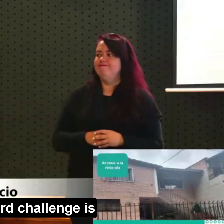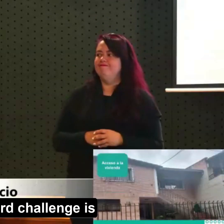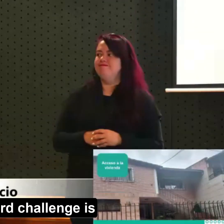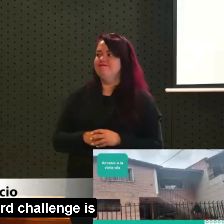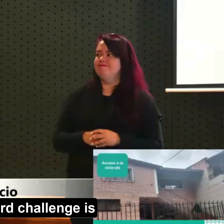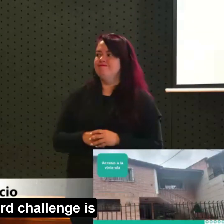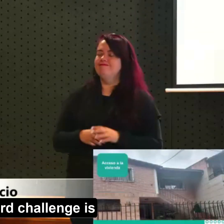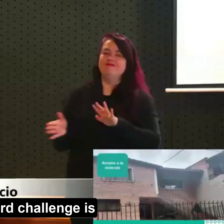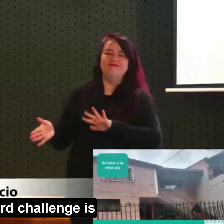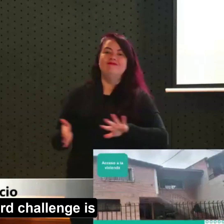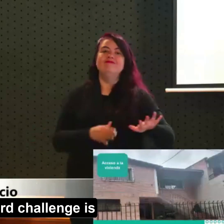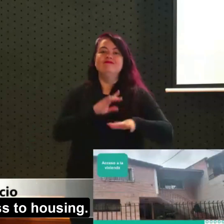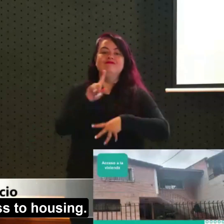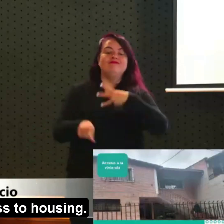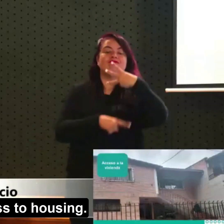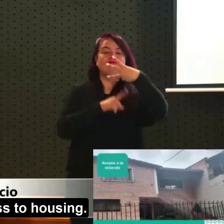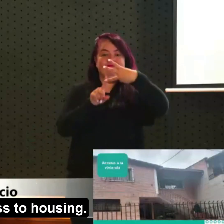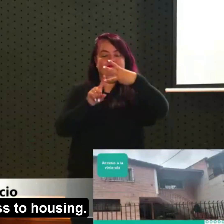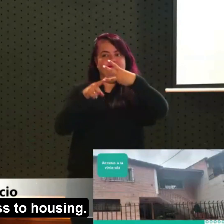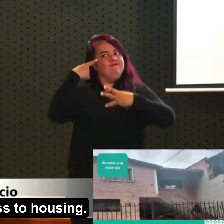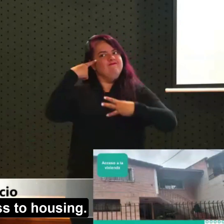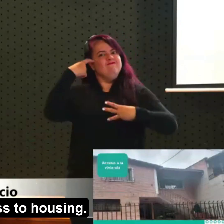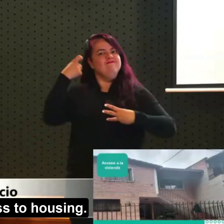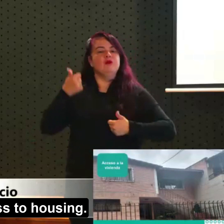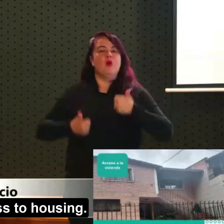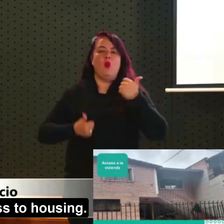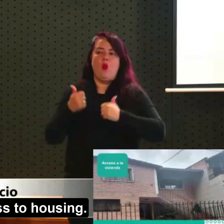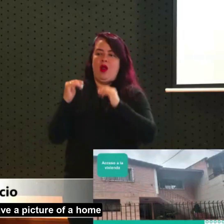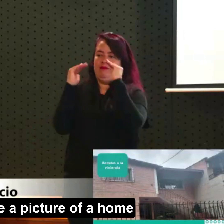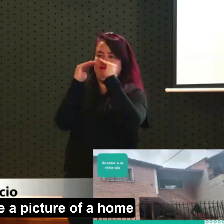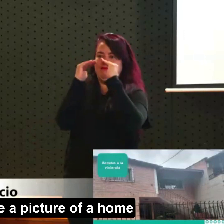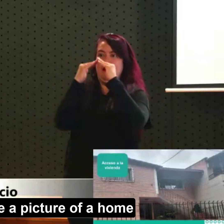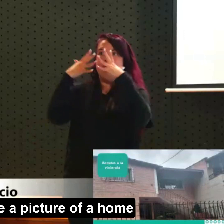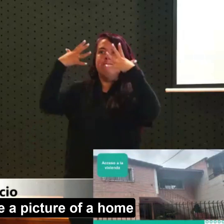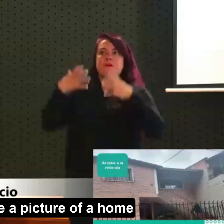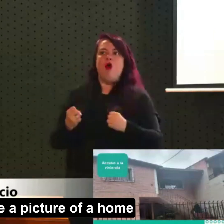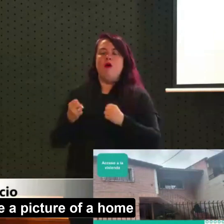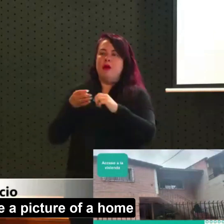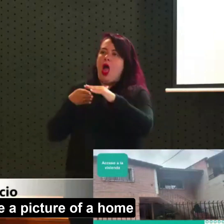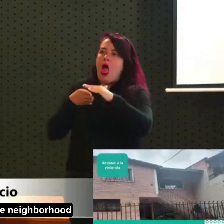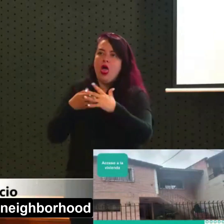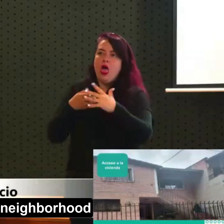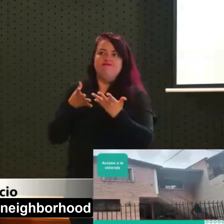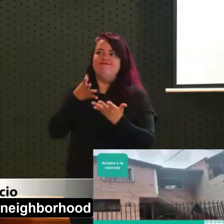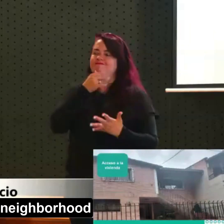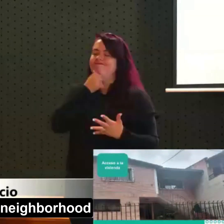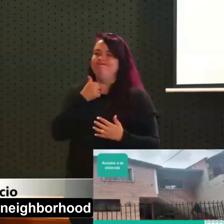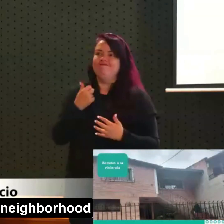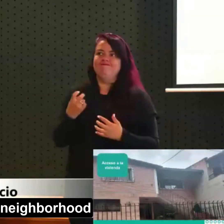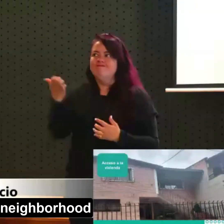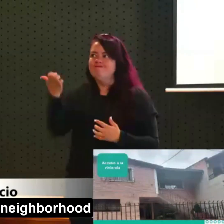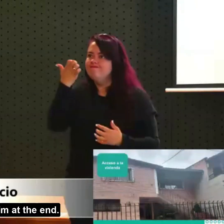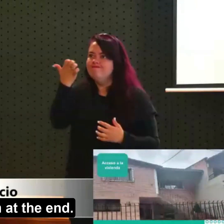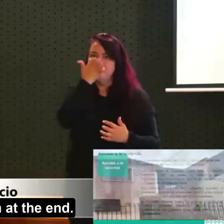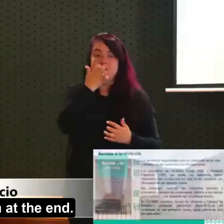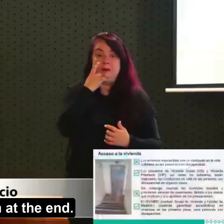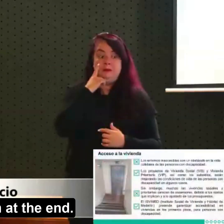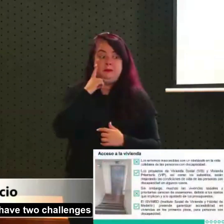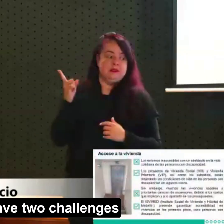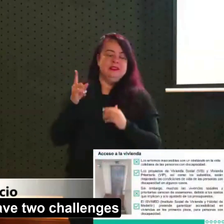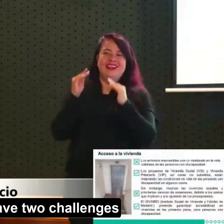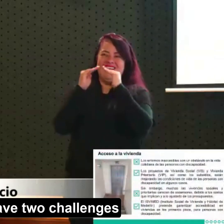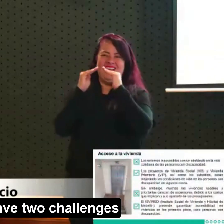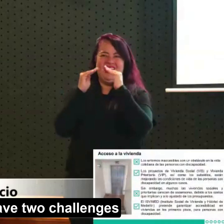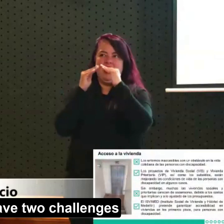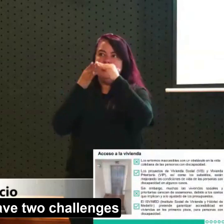The third challenge is access to housing. Here we have a picture of a home in the neighborhood of